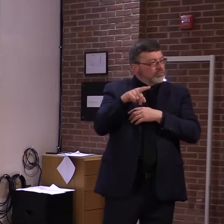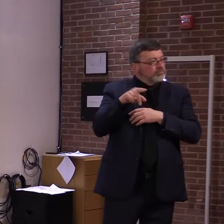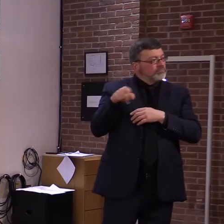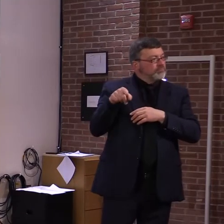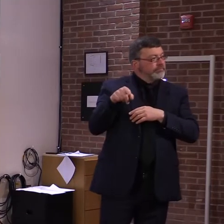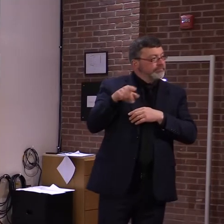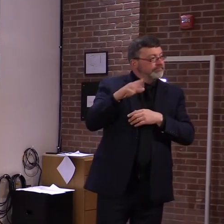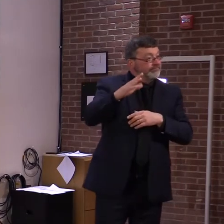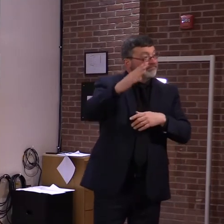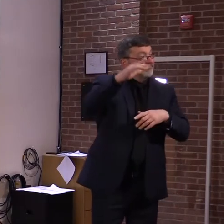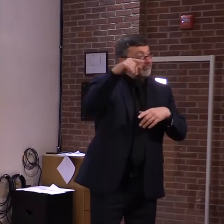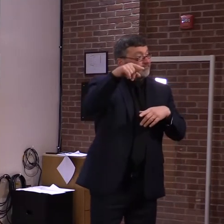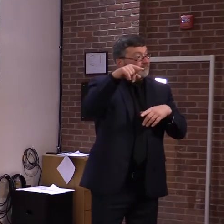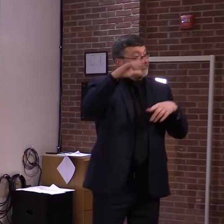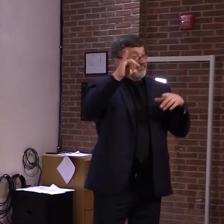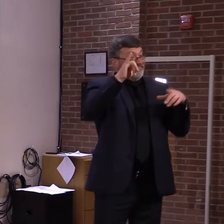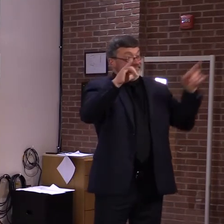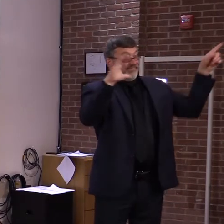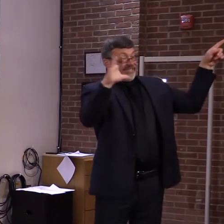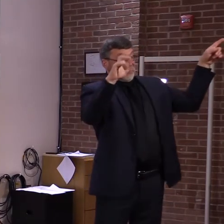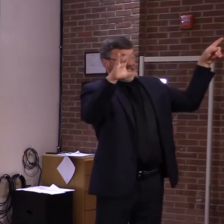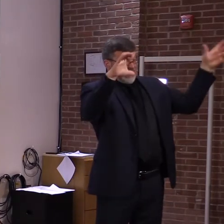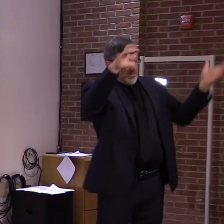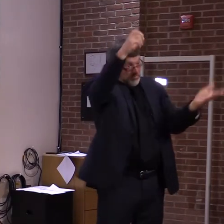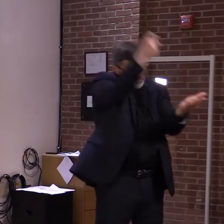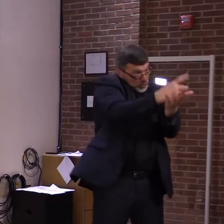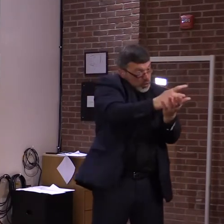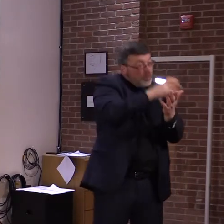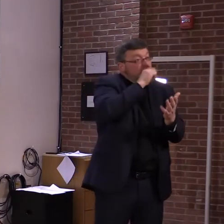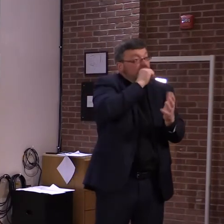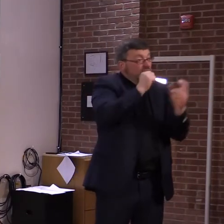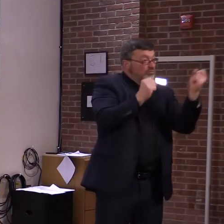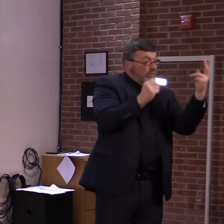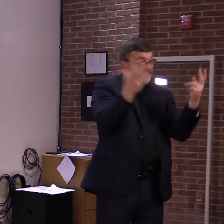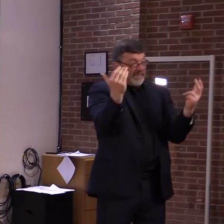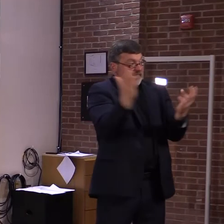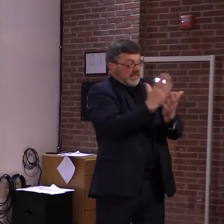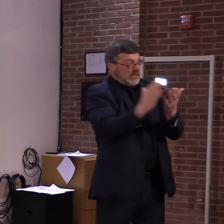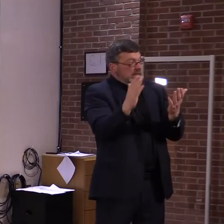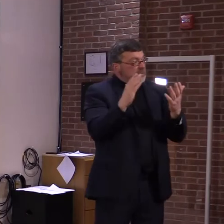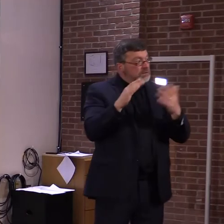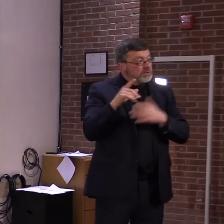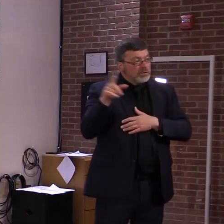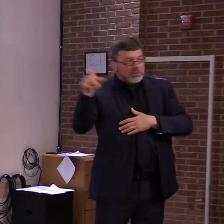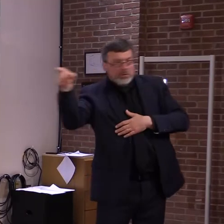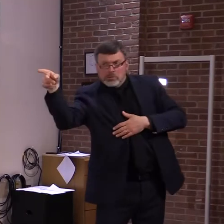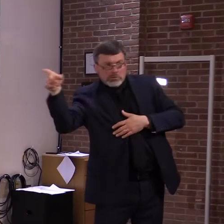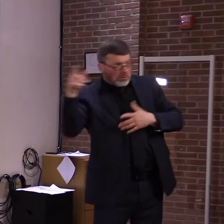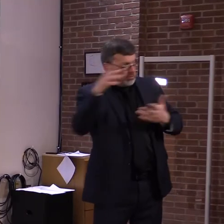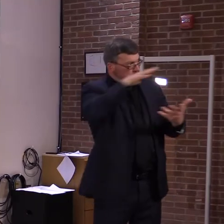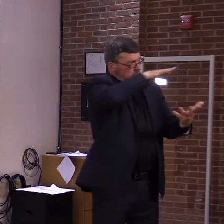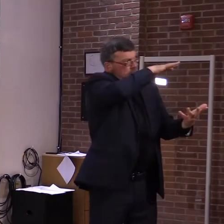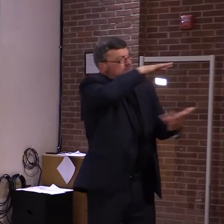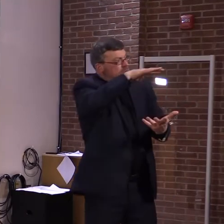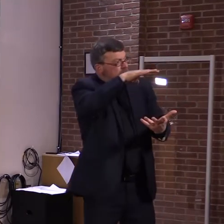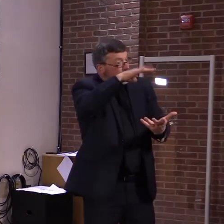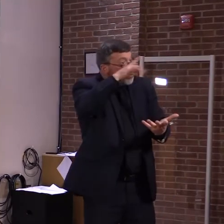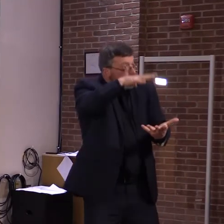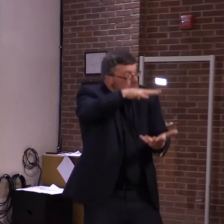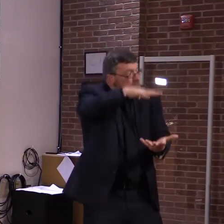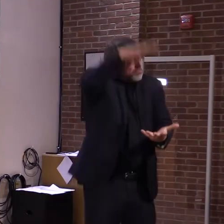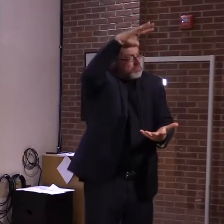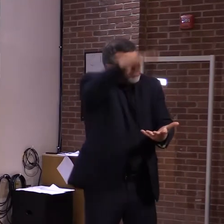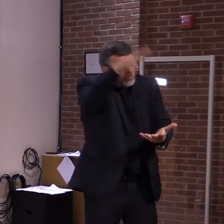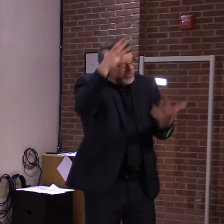week, would that change the state's percentages? I mean, would you add that, I don't know how big that population is, would you add